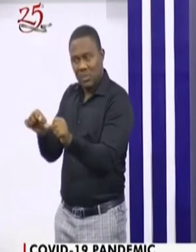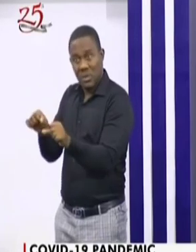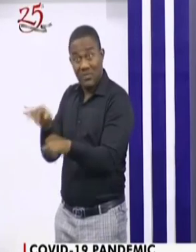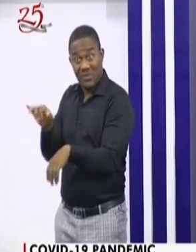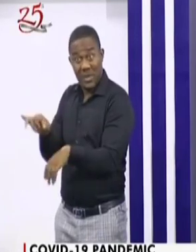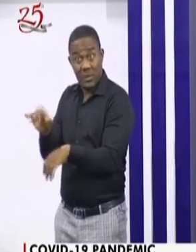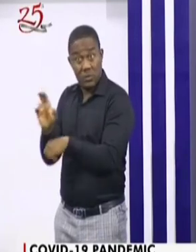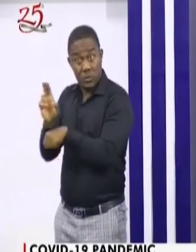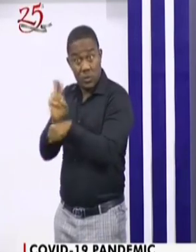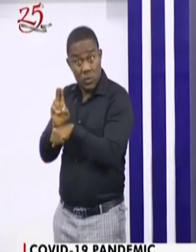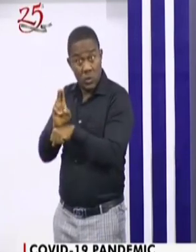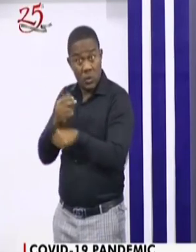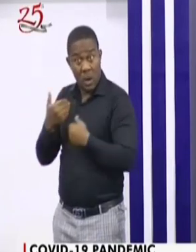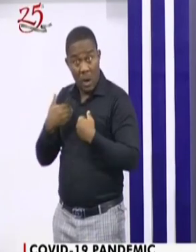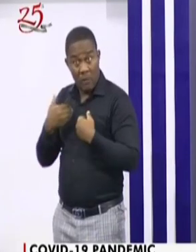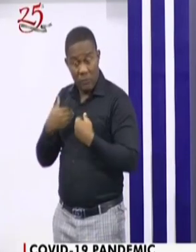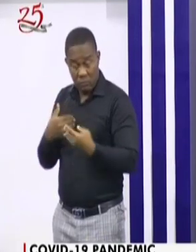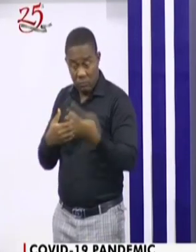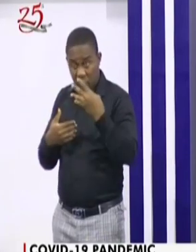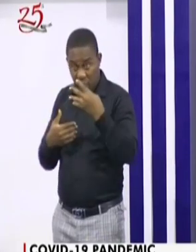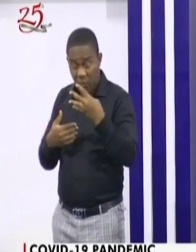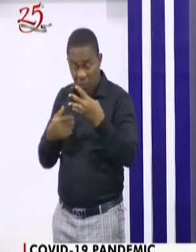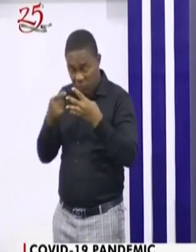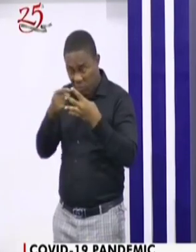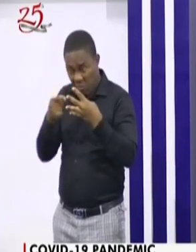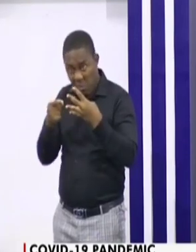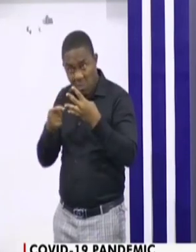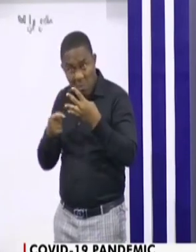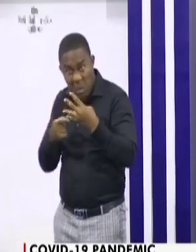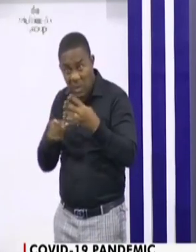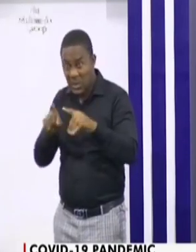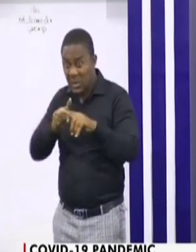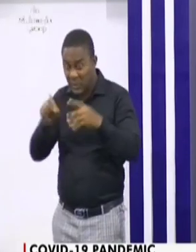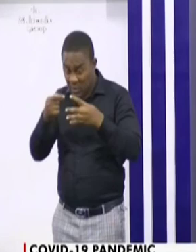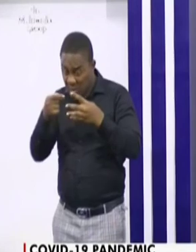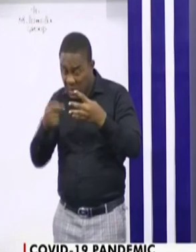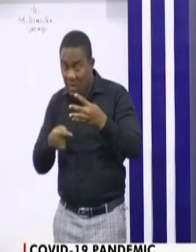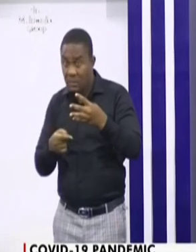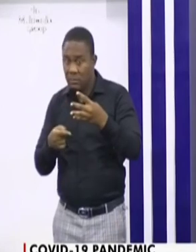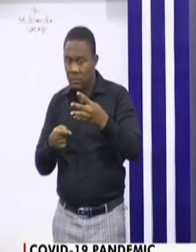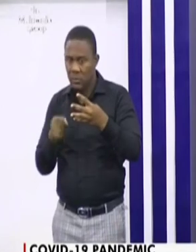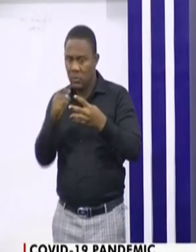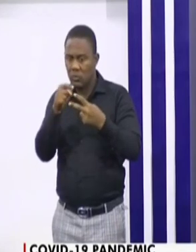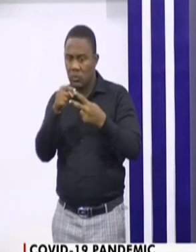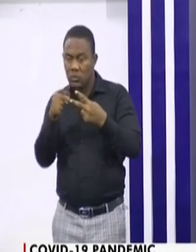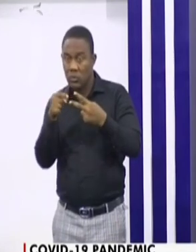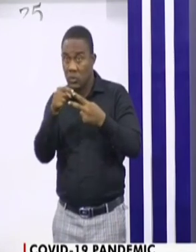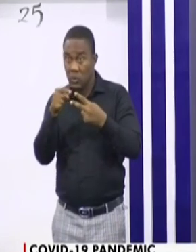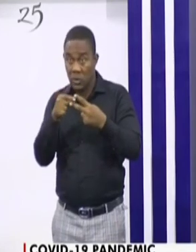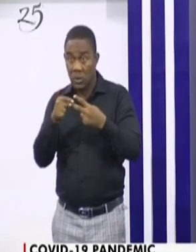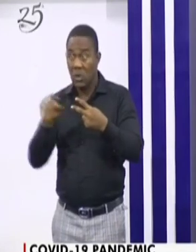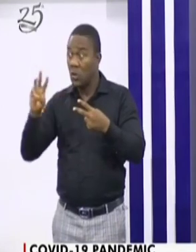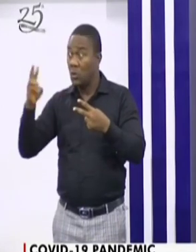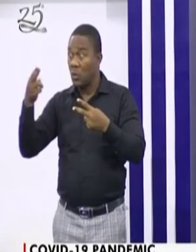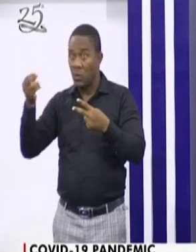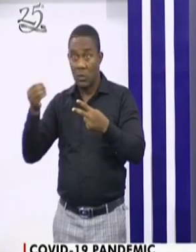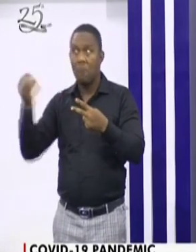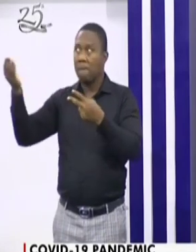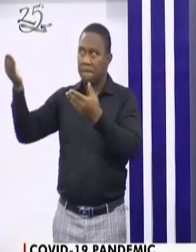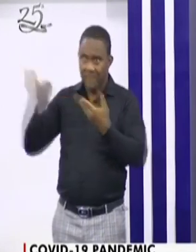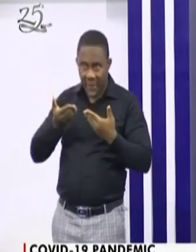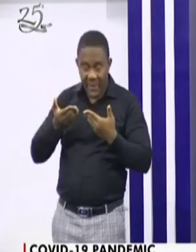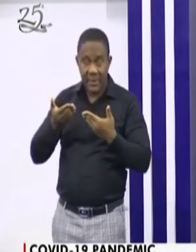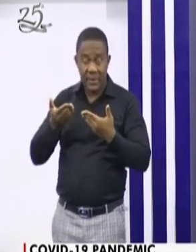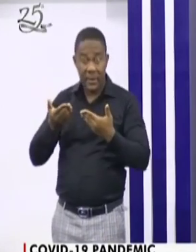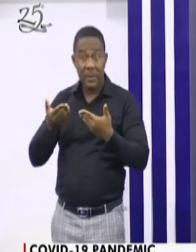actually used 4 different PCR test kits in Ghana. 2 of them provided by the World Health Organization and the